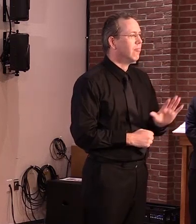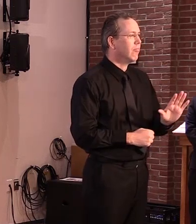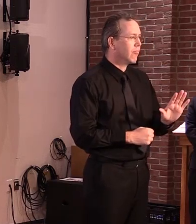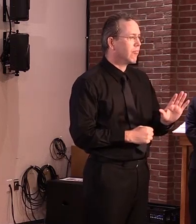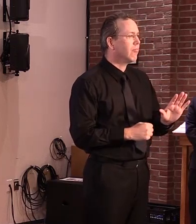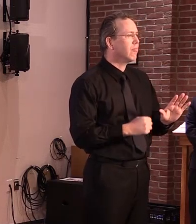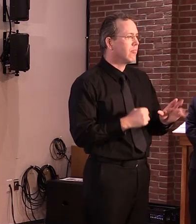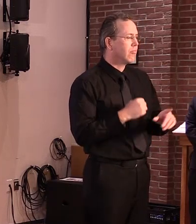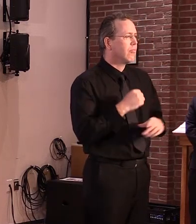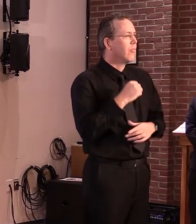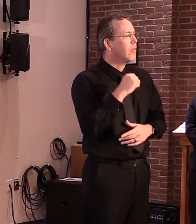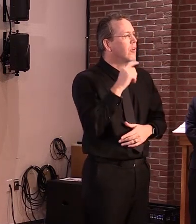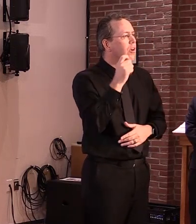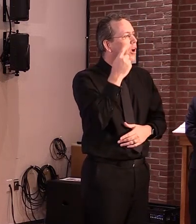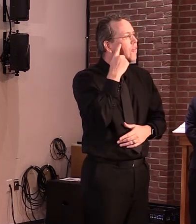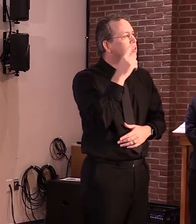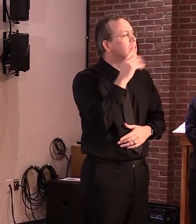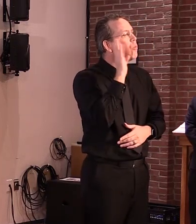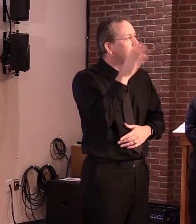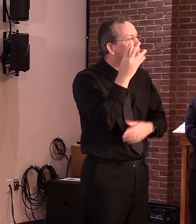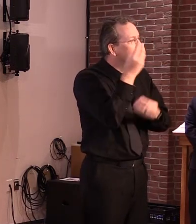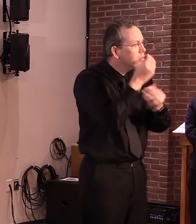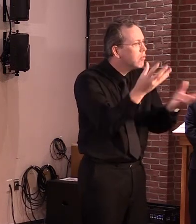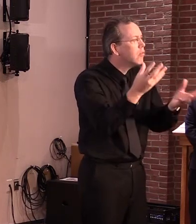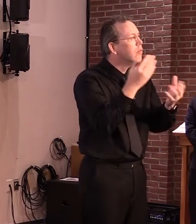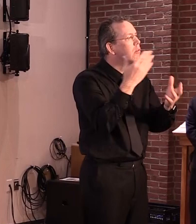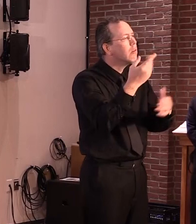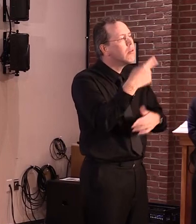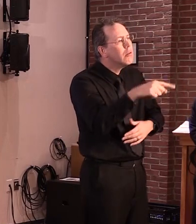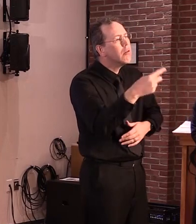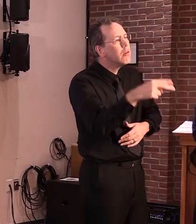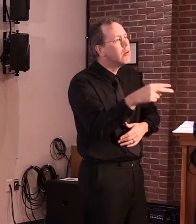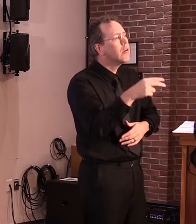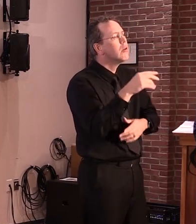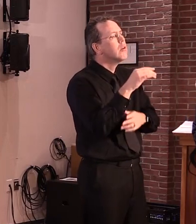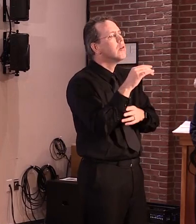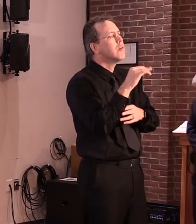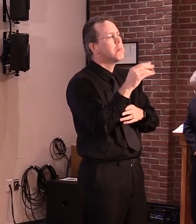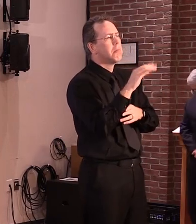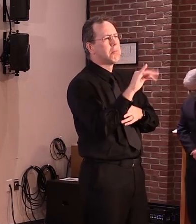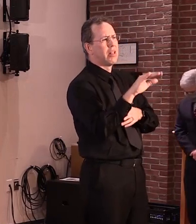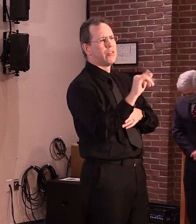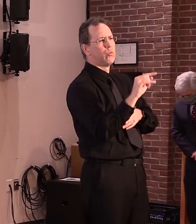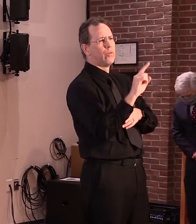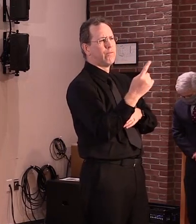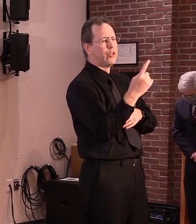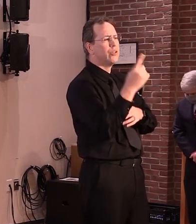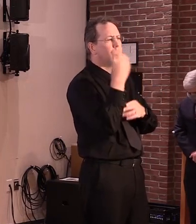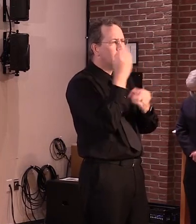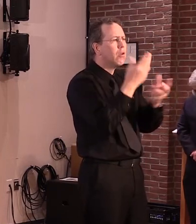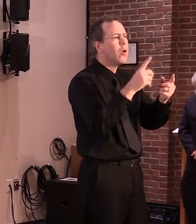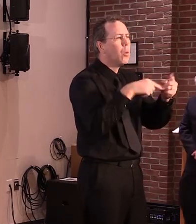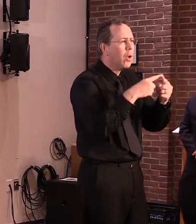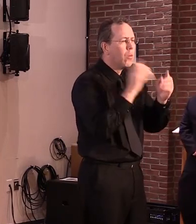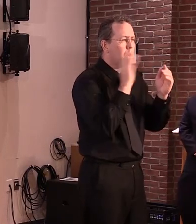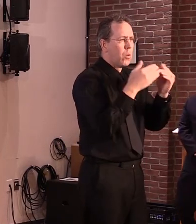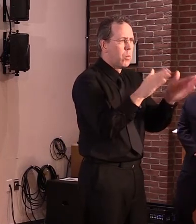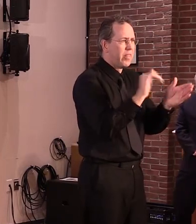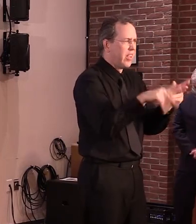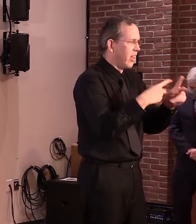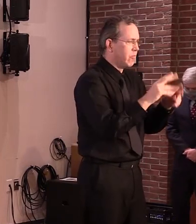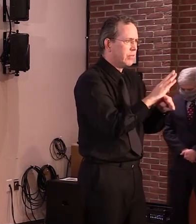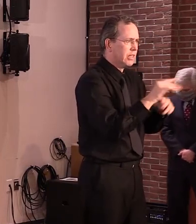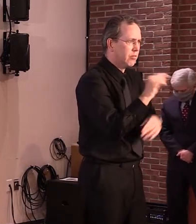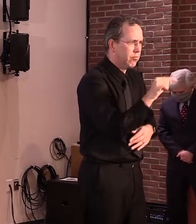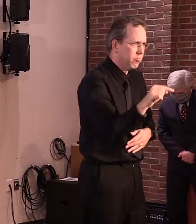to have an announcement out by June 1st as to their start date. We're hoping very soon, but not with today's phase